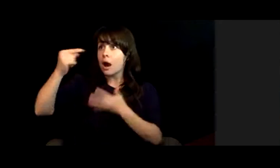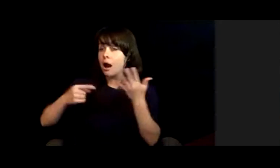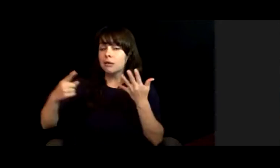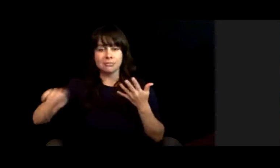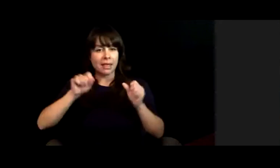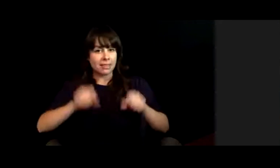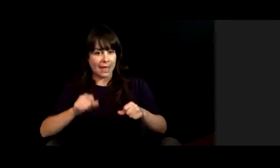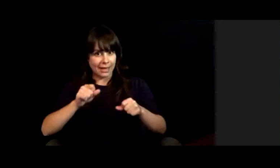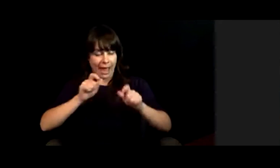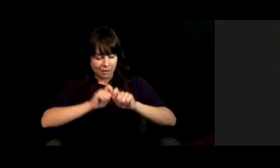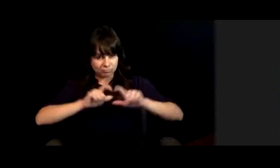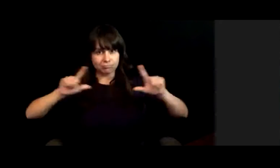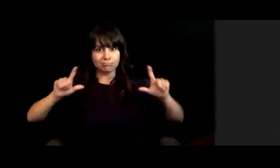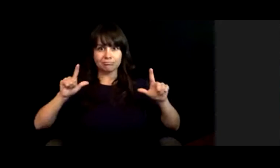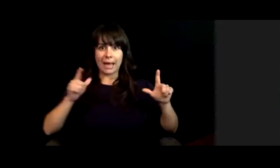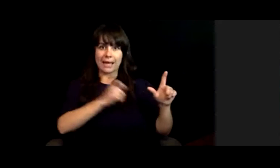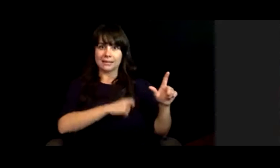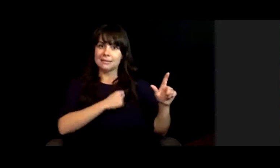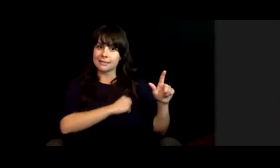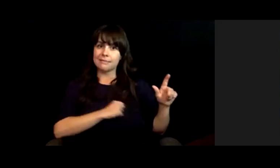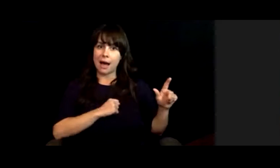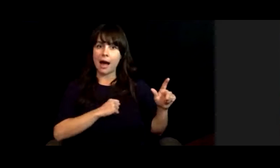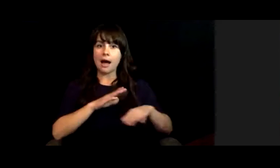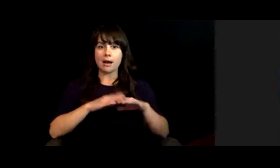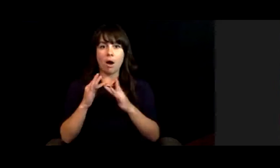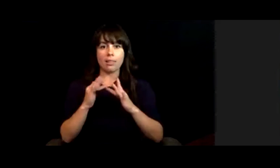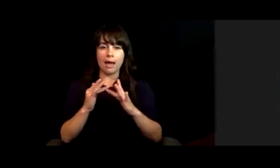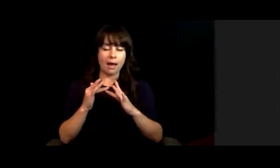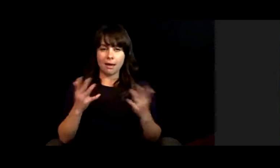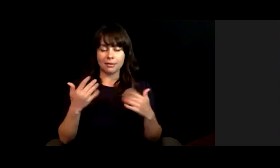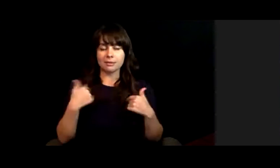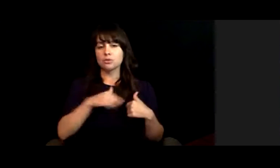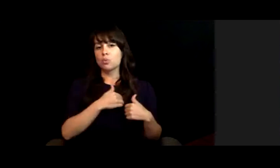testify online. We're able to. We have lots of TV monitors across the